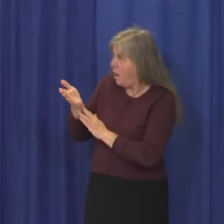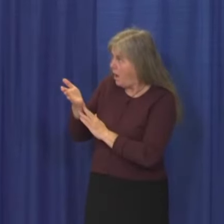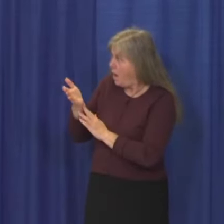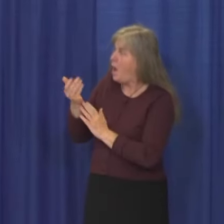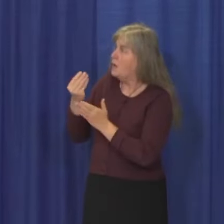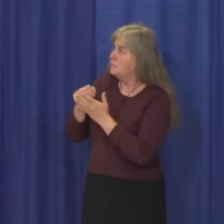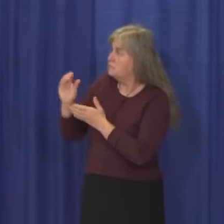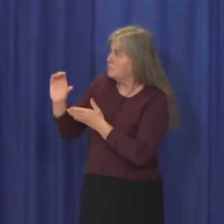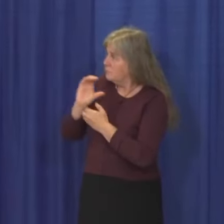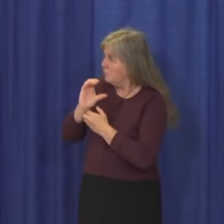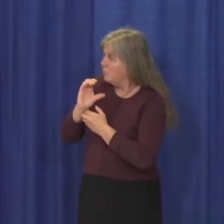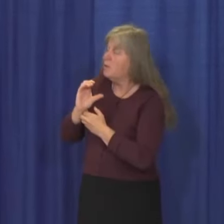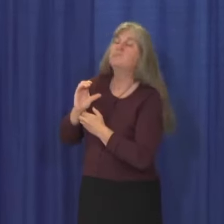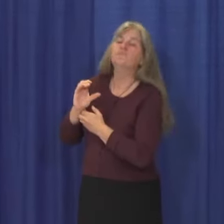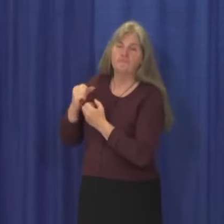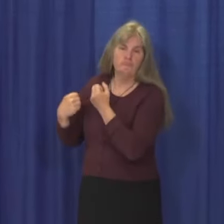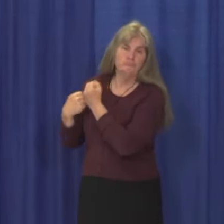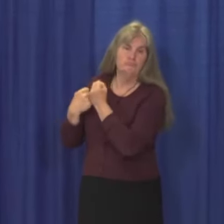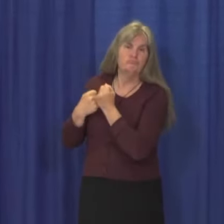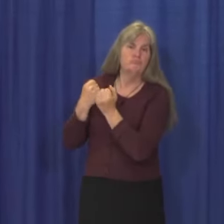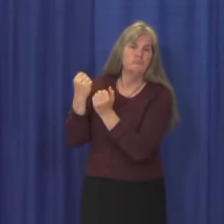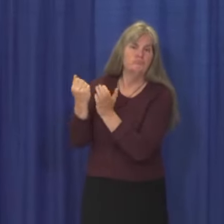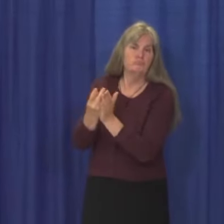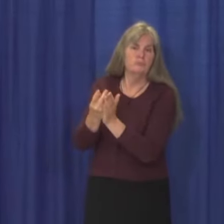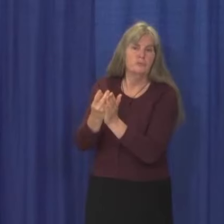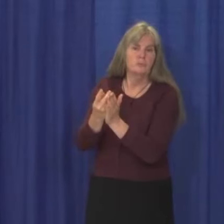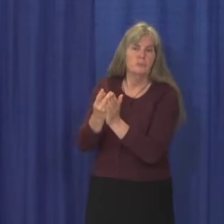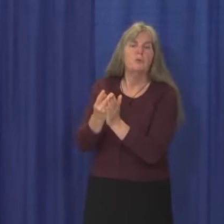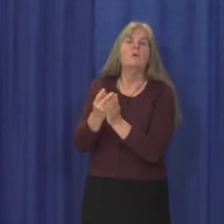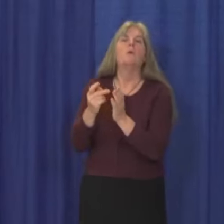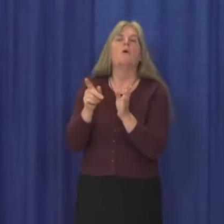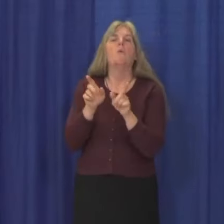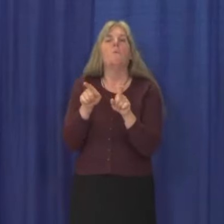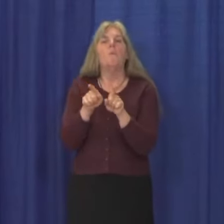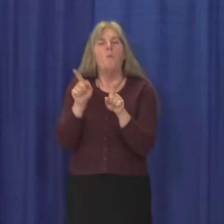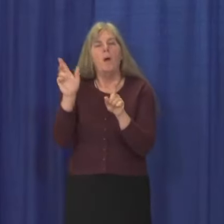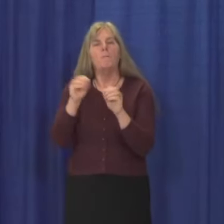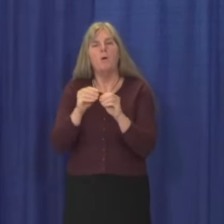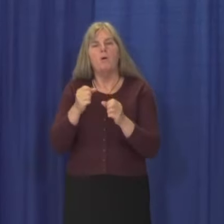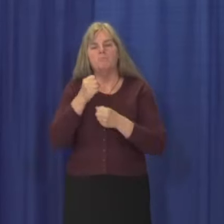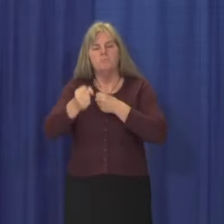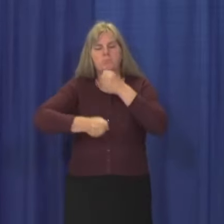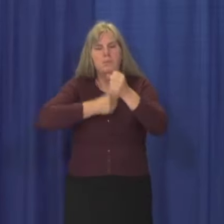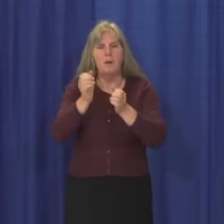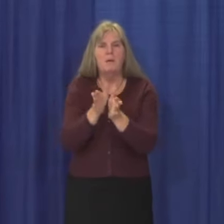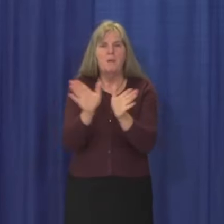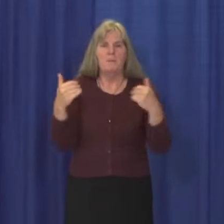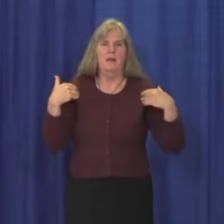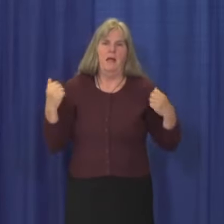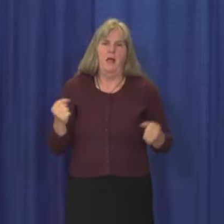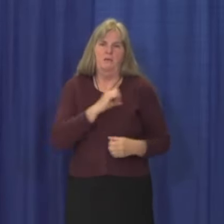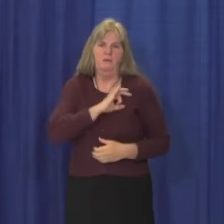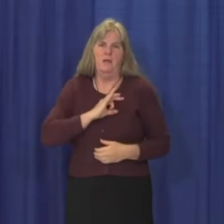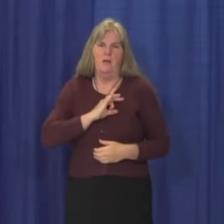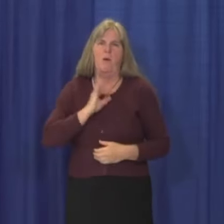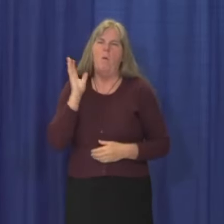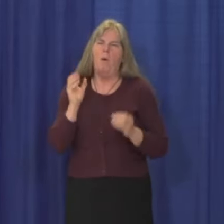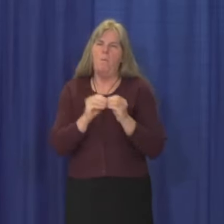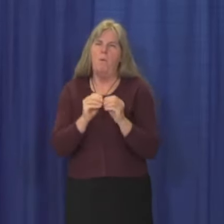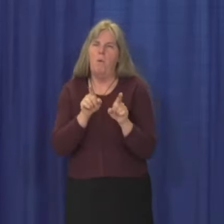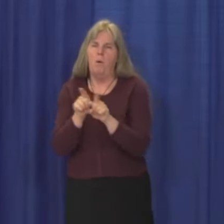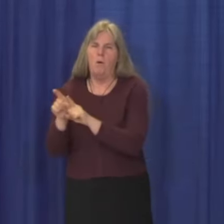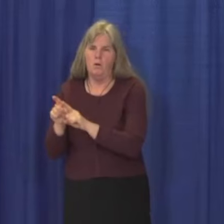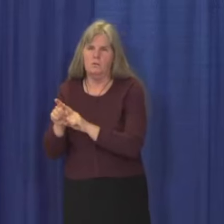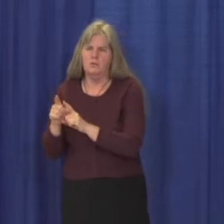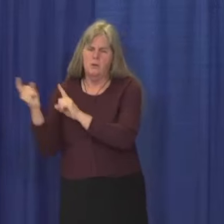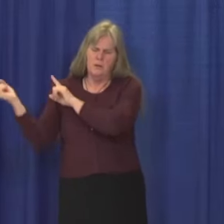our COVID-19 response. Additional public health professionals are here, and more are coming. They're coming to the